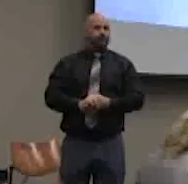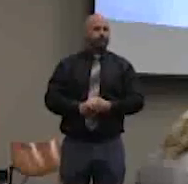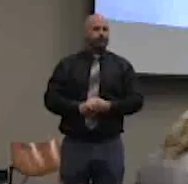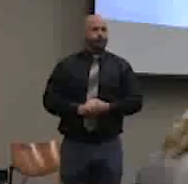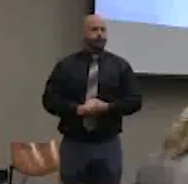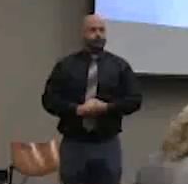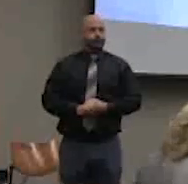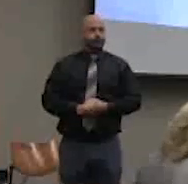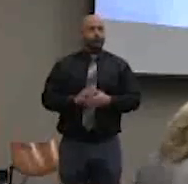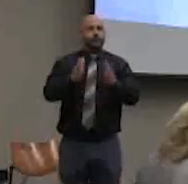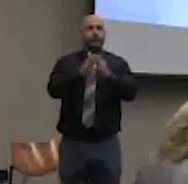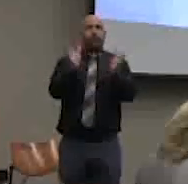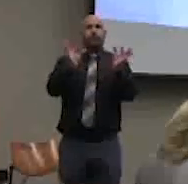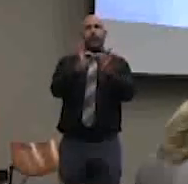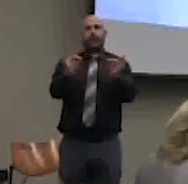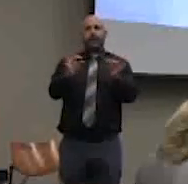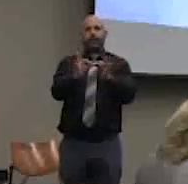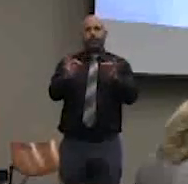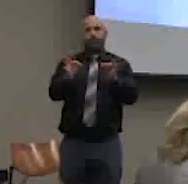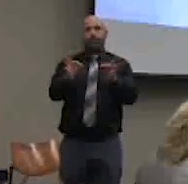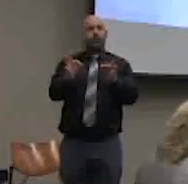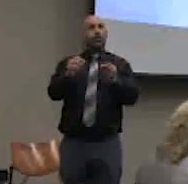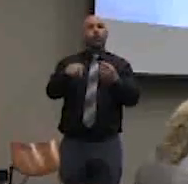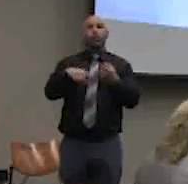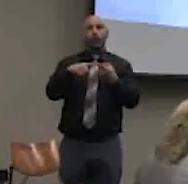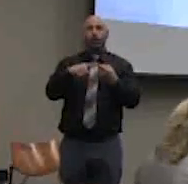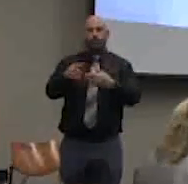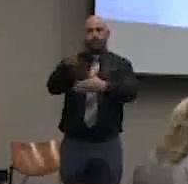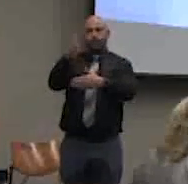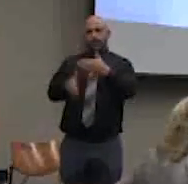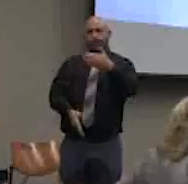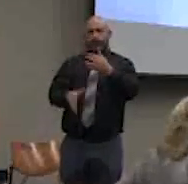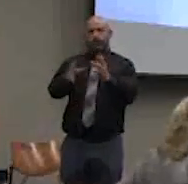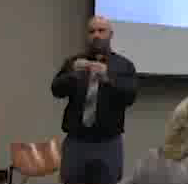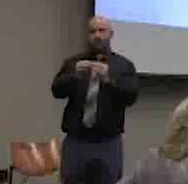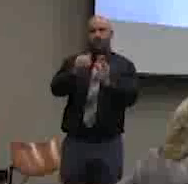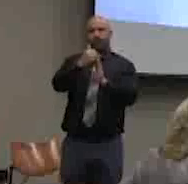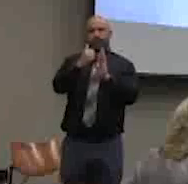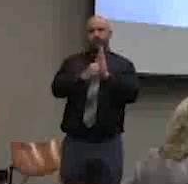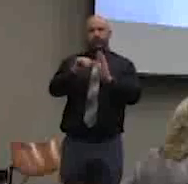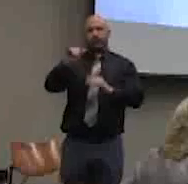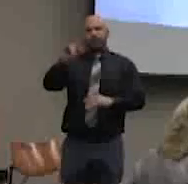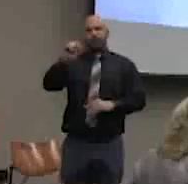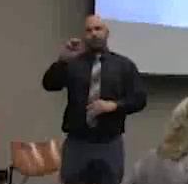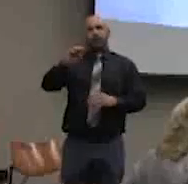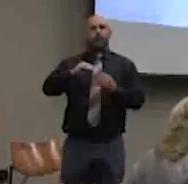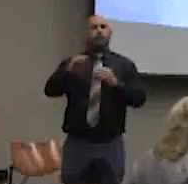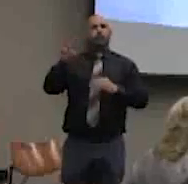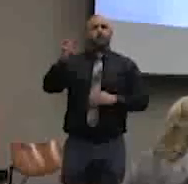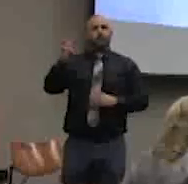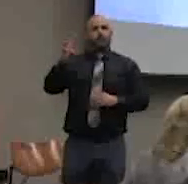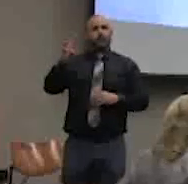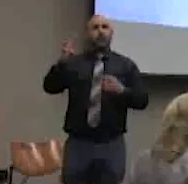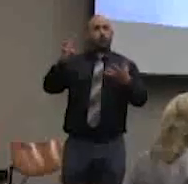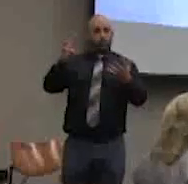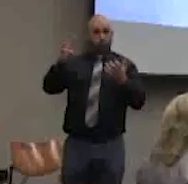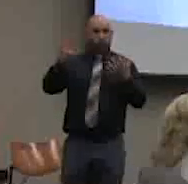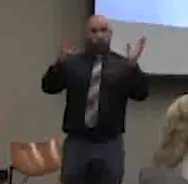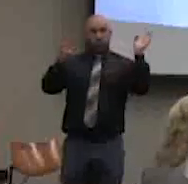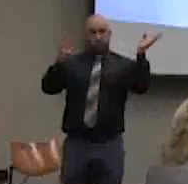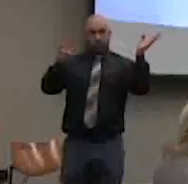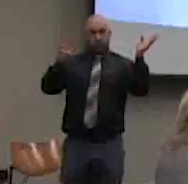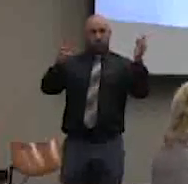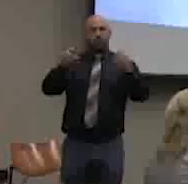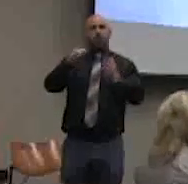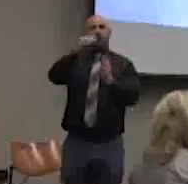Public comment will be given at the end of the meeting on agenda item number 6. To give public comment, please complete a public comment card. Can